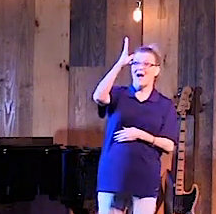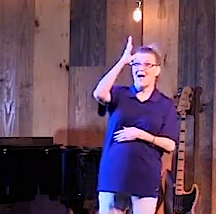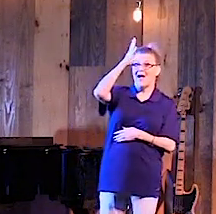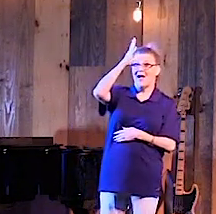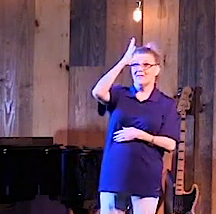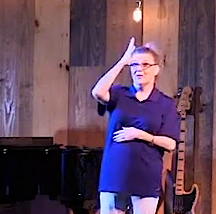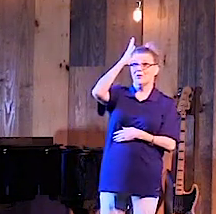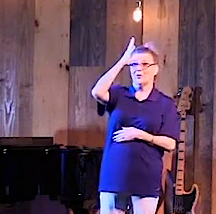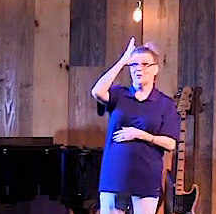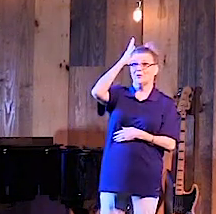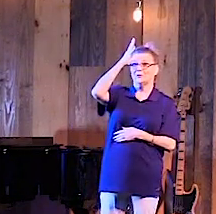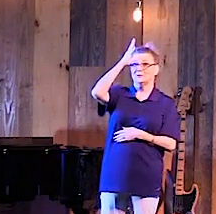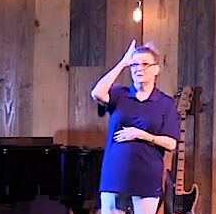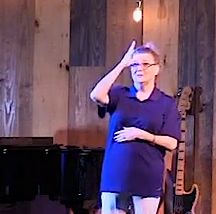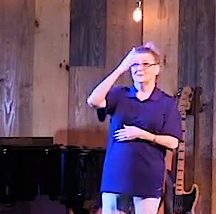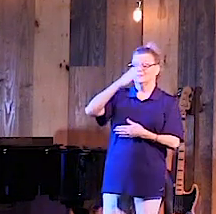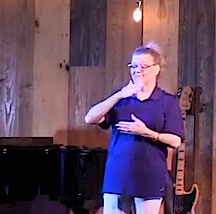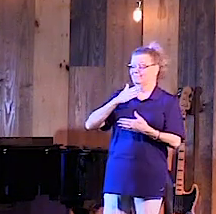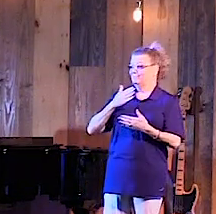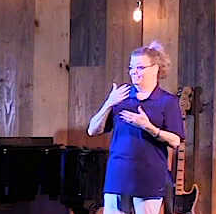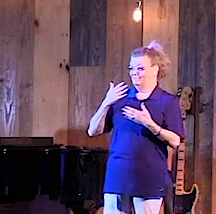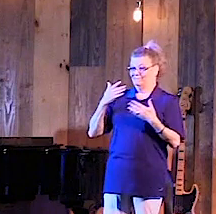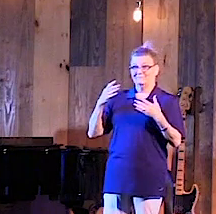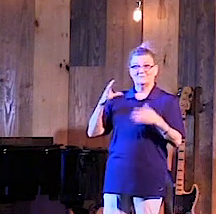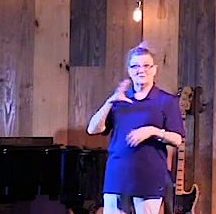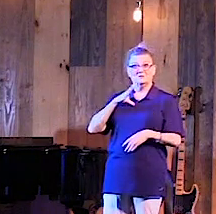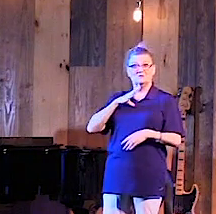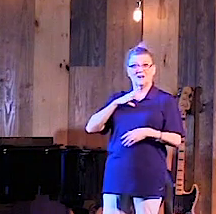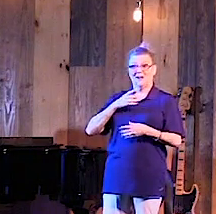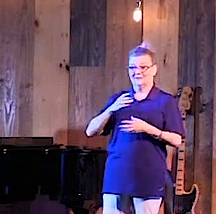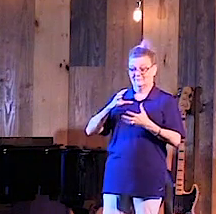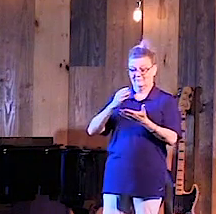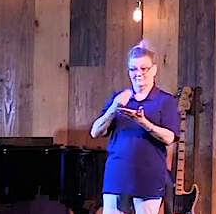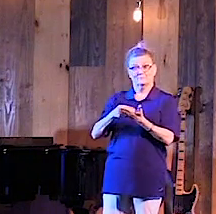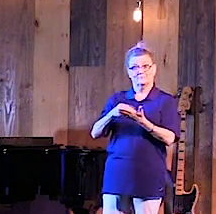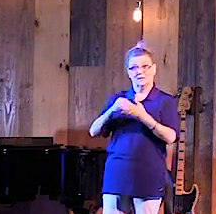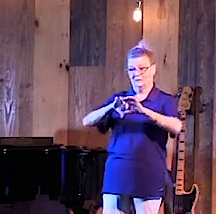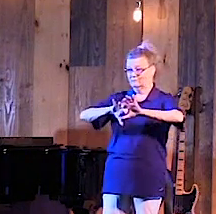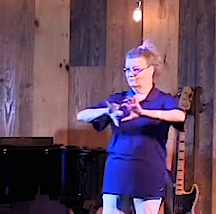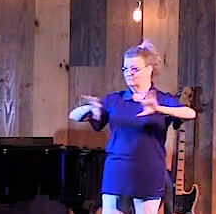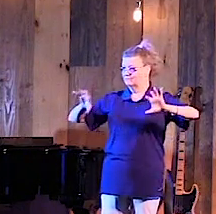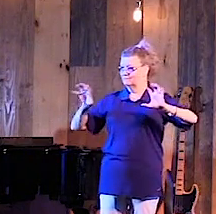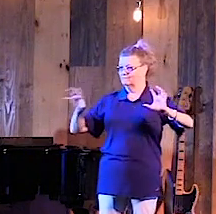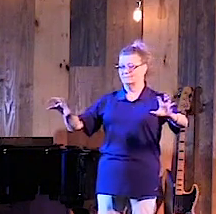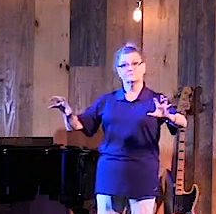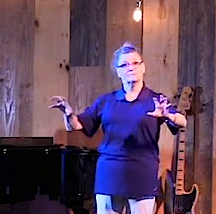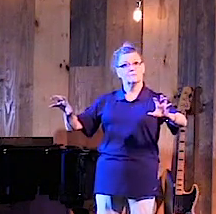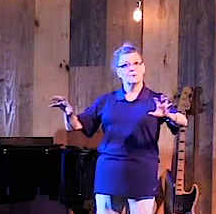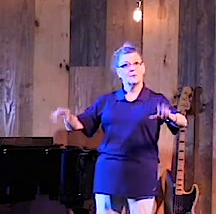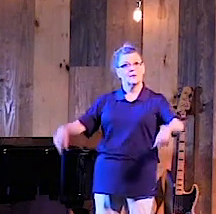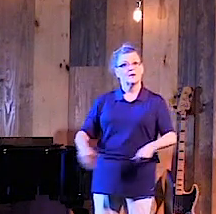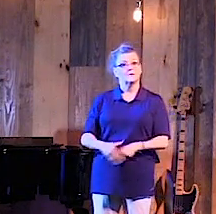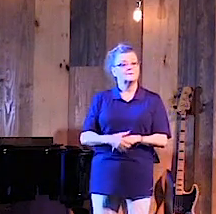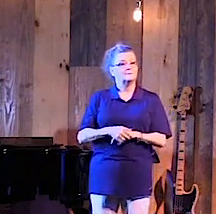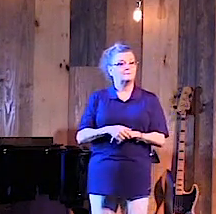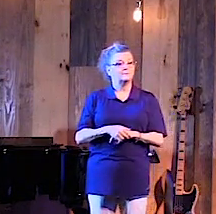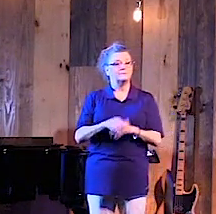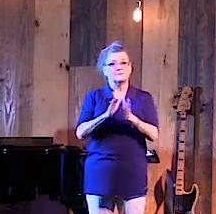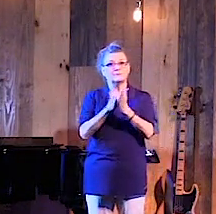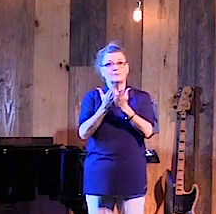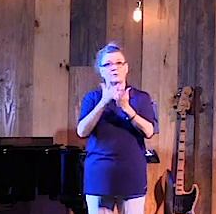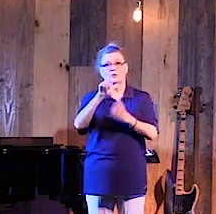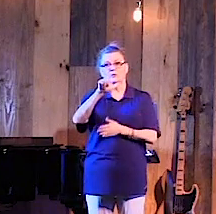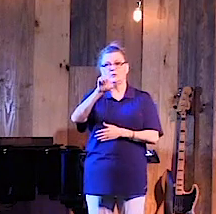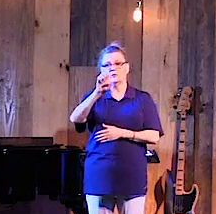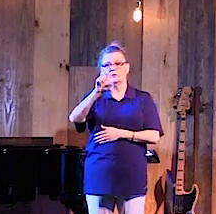in and divided his wealth amongst his sons. Now, you may not know this, but in the book of Leviticus, it says